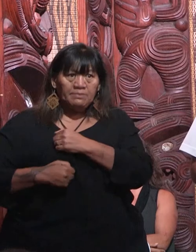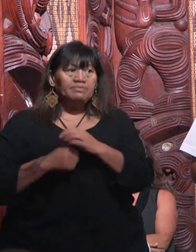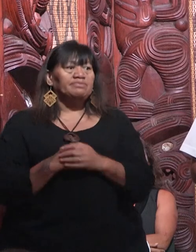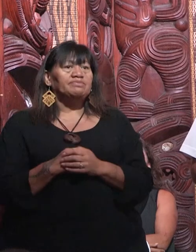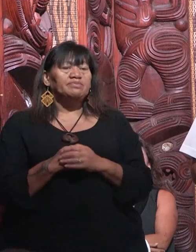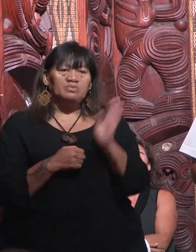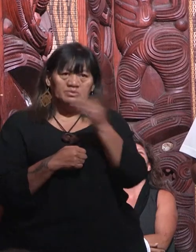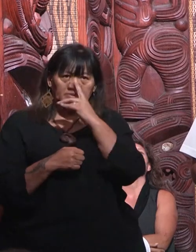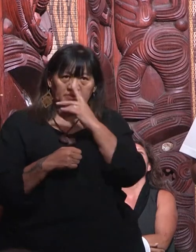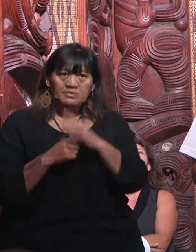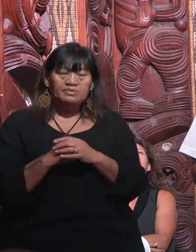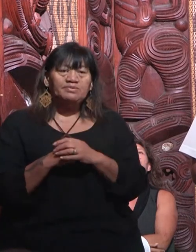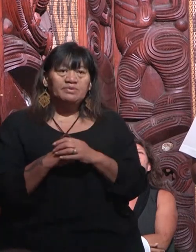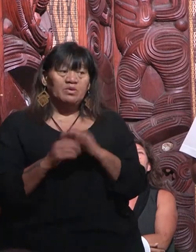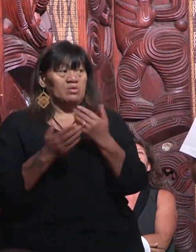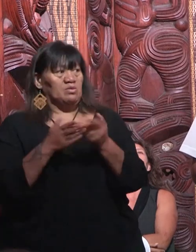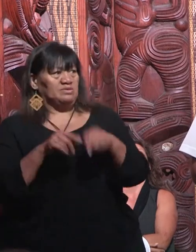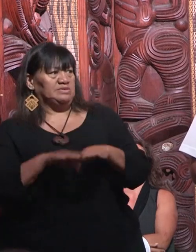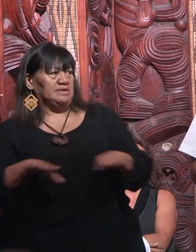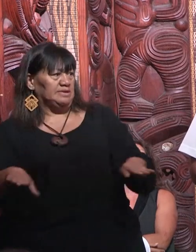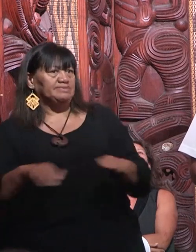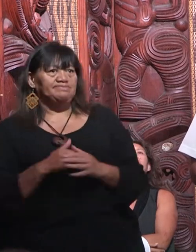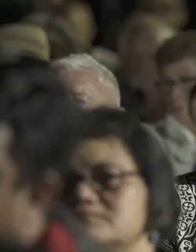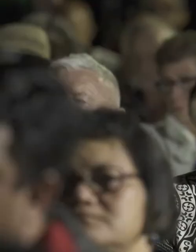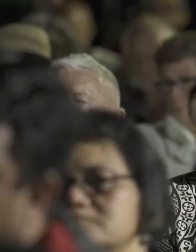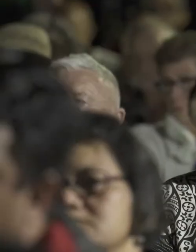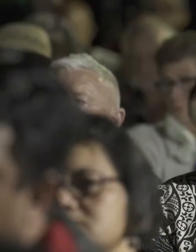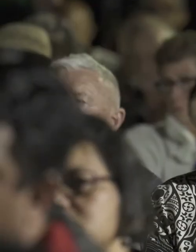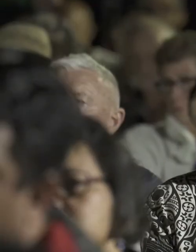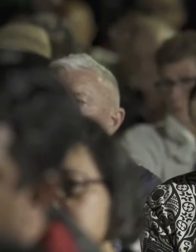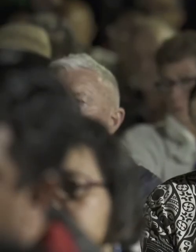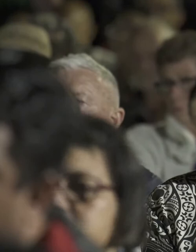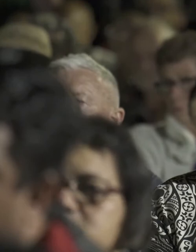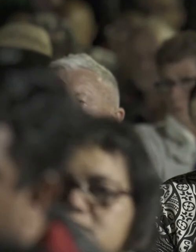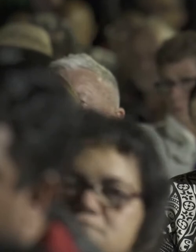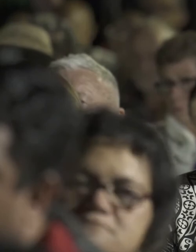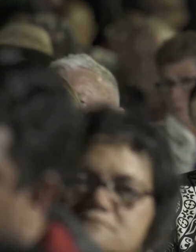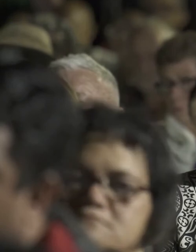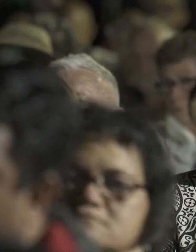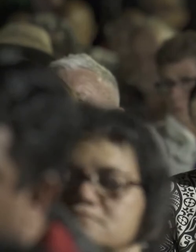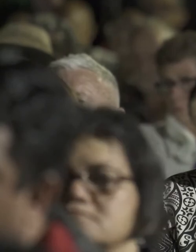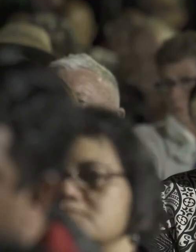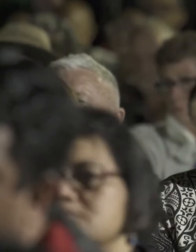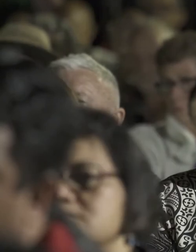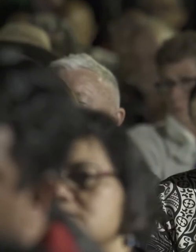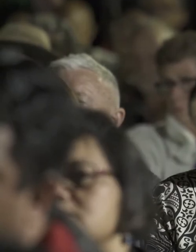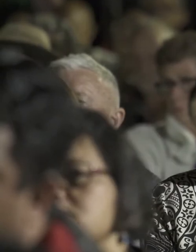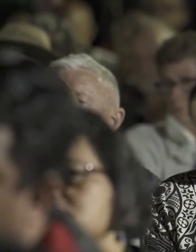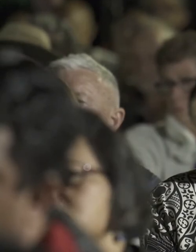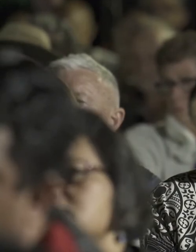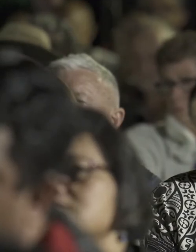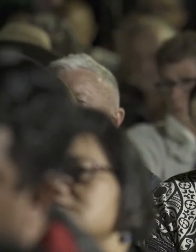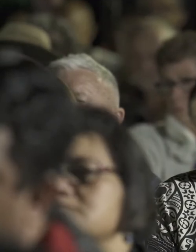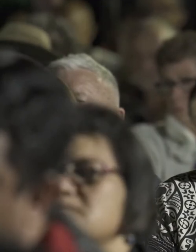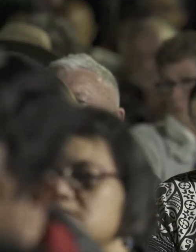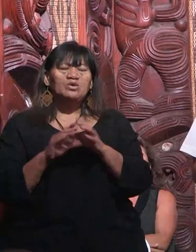waitara. O te whenua nei. Ka whakaro tonu mātou ki tēnei